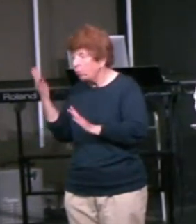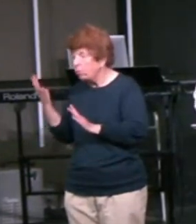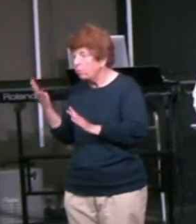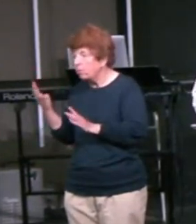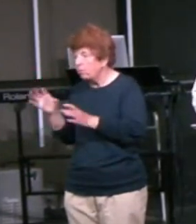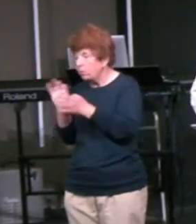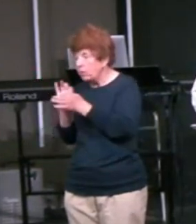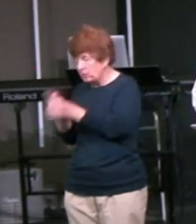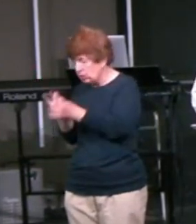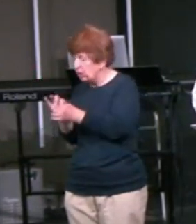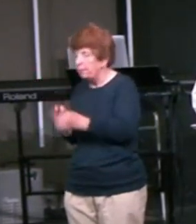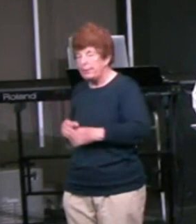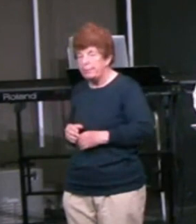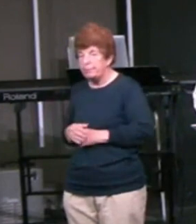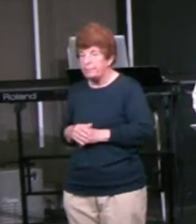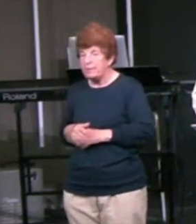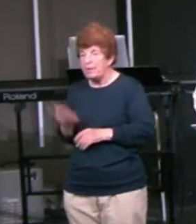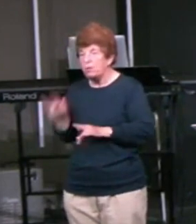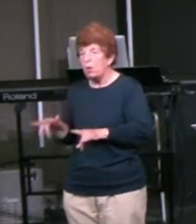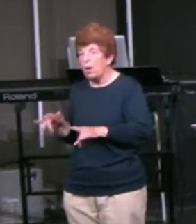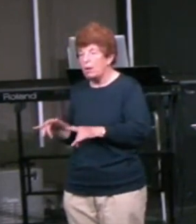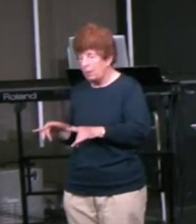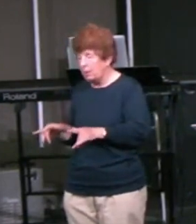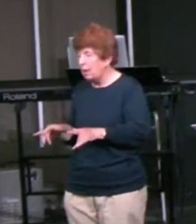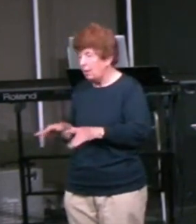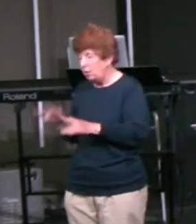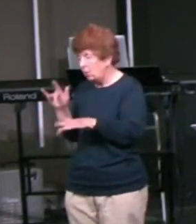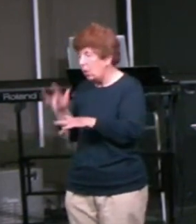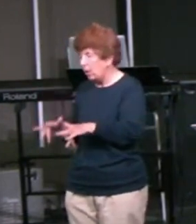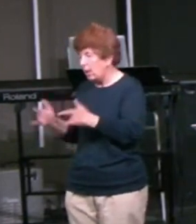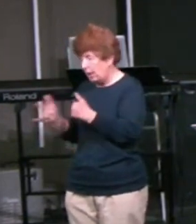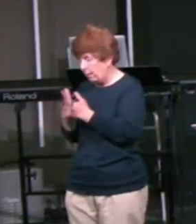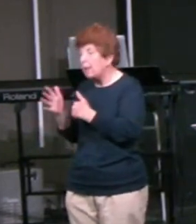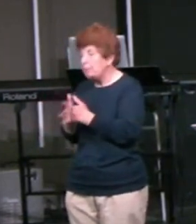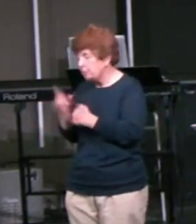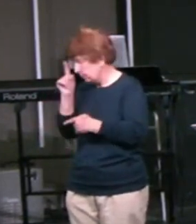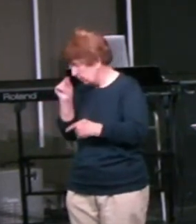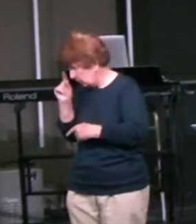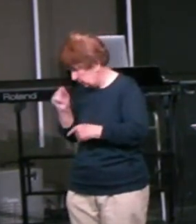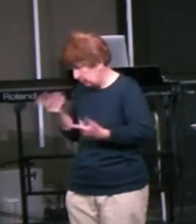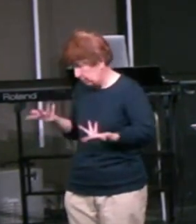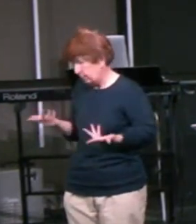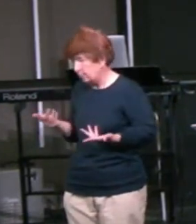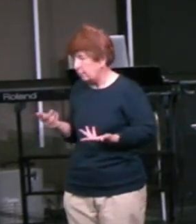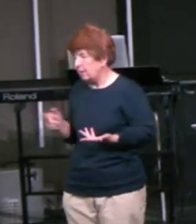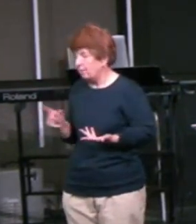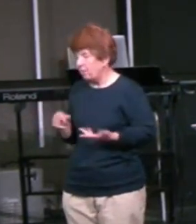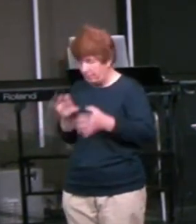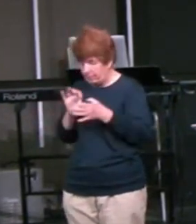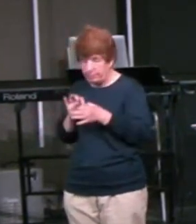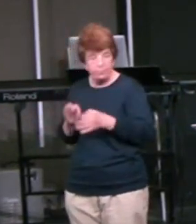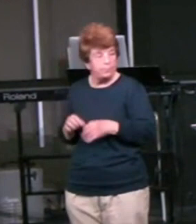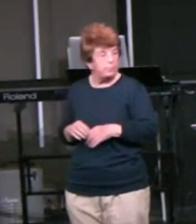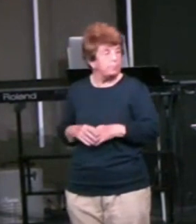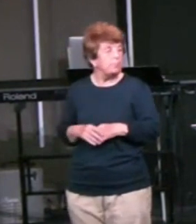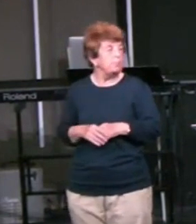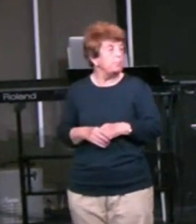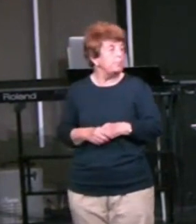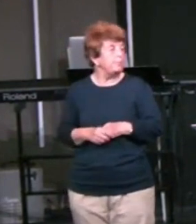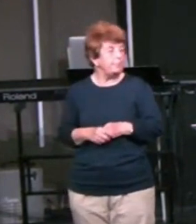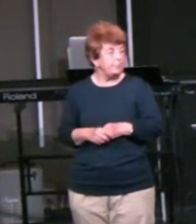fourth relationship that's not yet solemnized as a marriage. He has 10 children from those relationships.